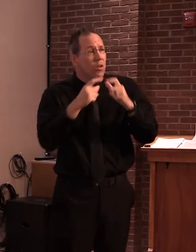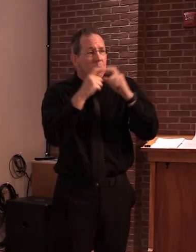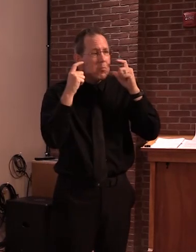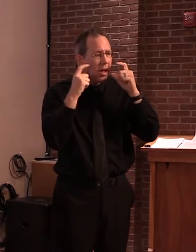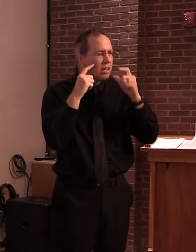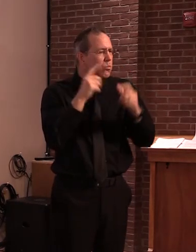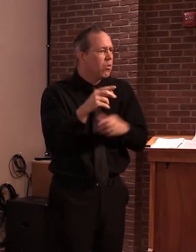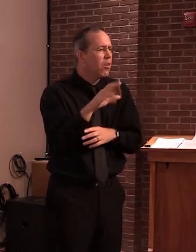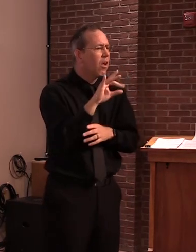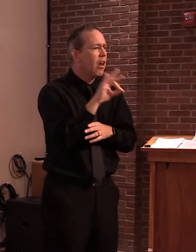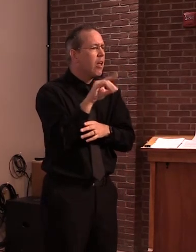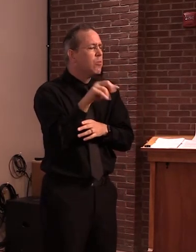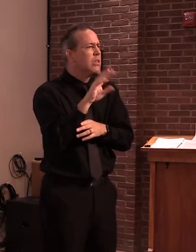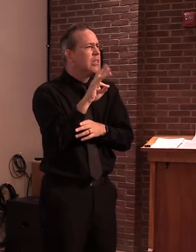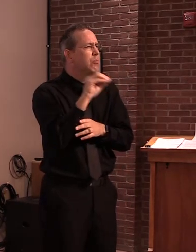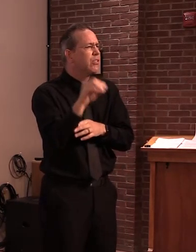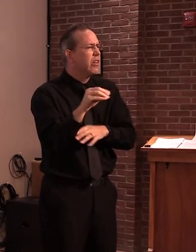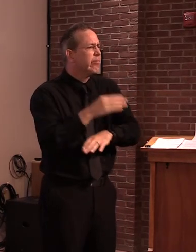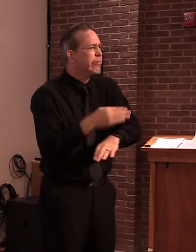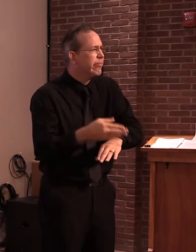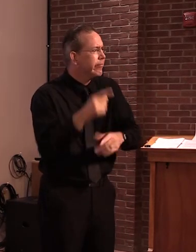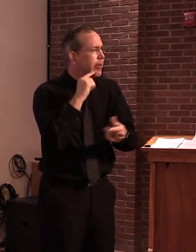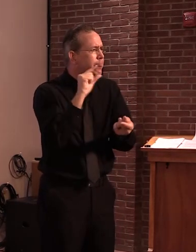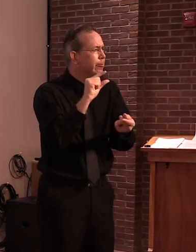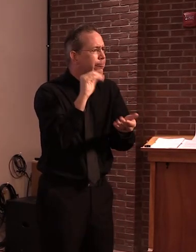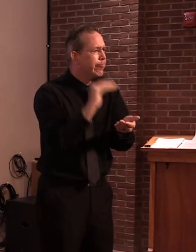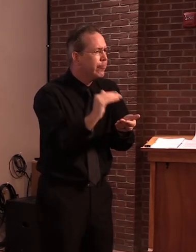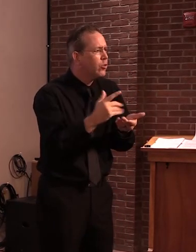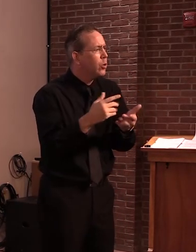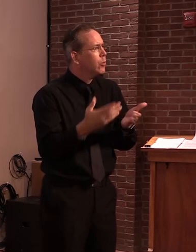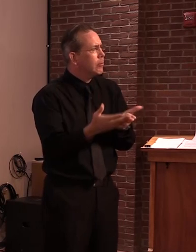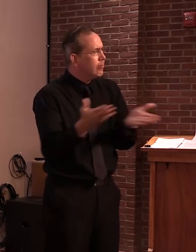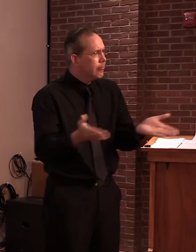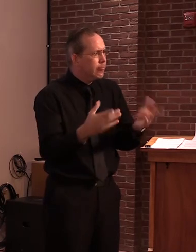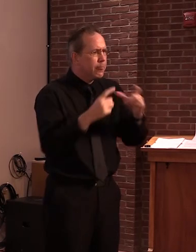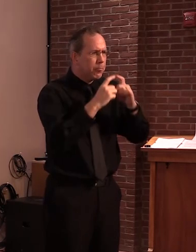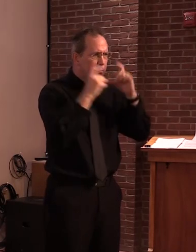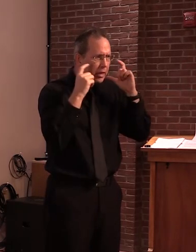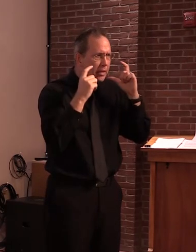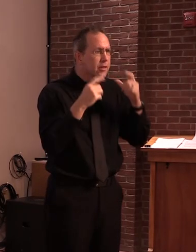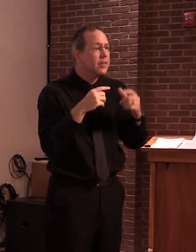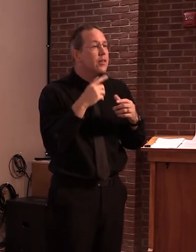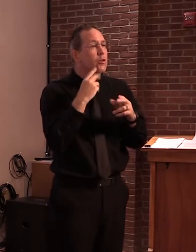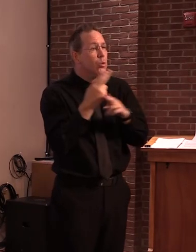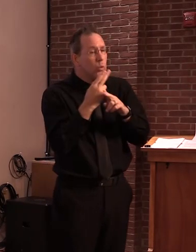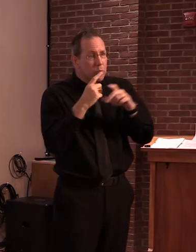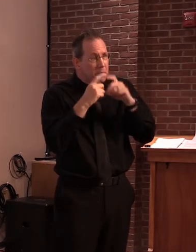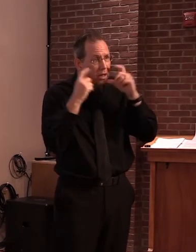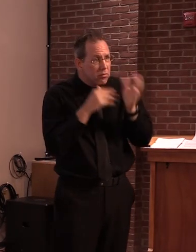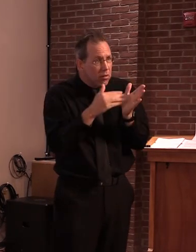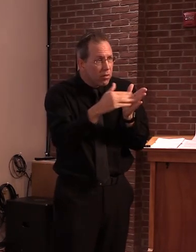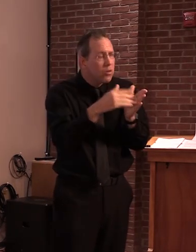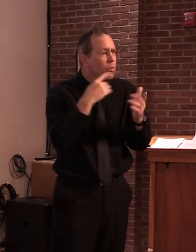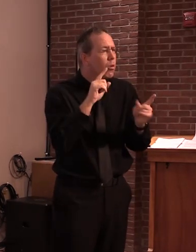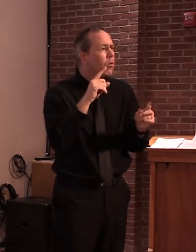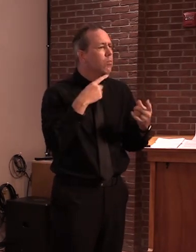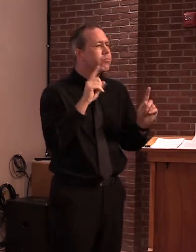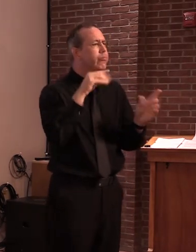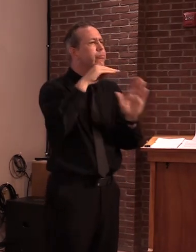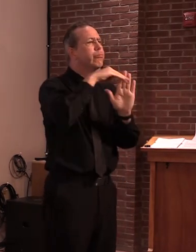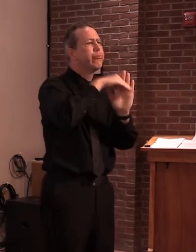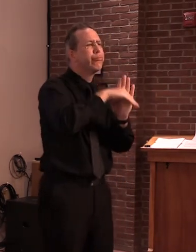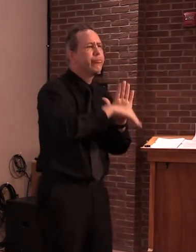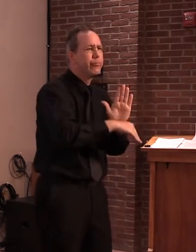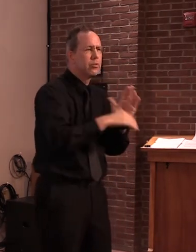see rapid growth over the next 3 months would see decline if they achieved universal mask wearing. Again,